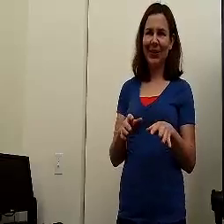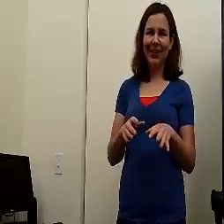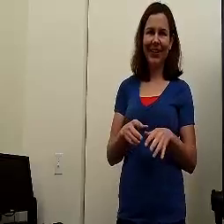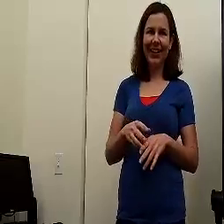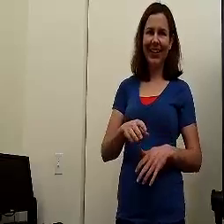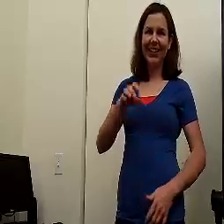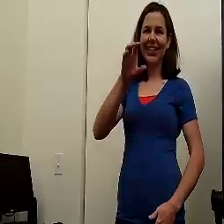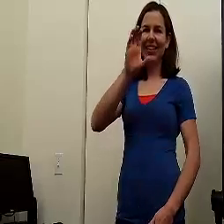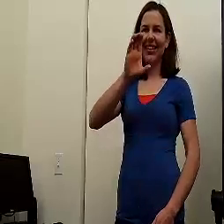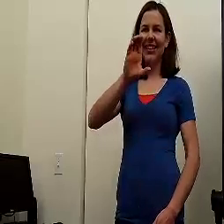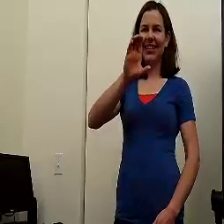with your kids.